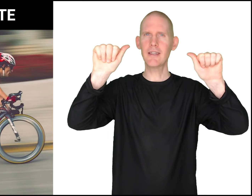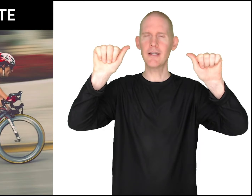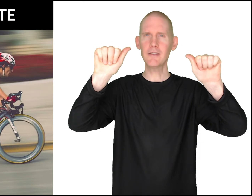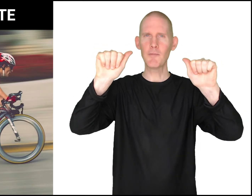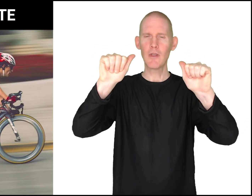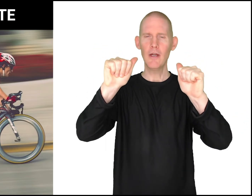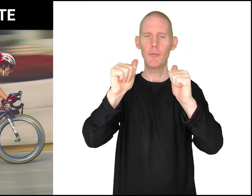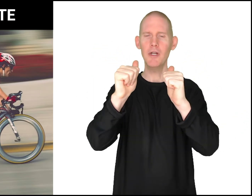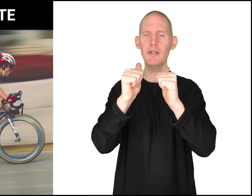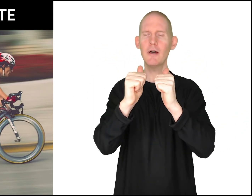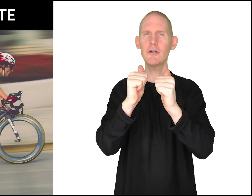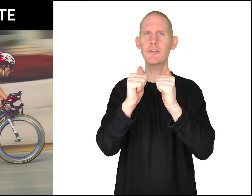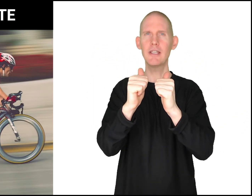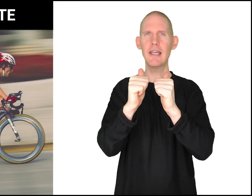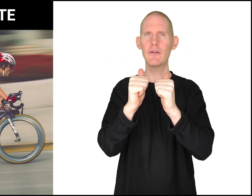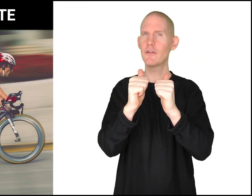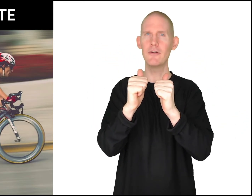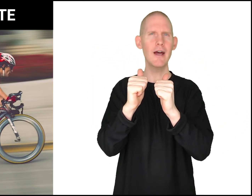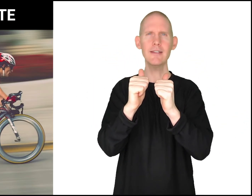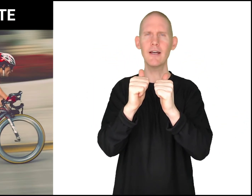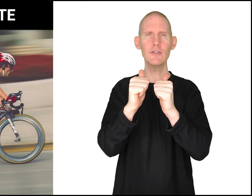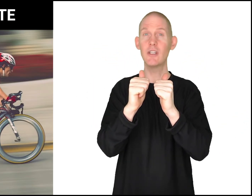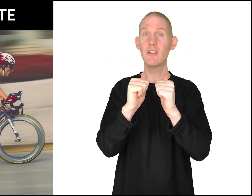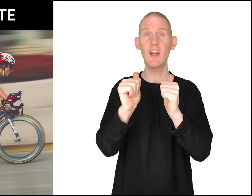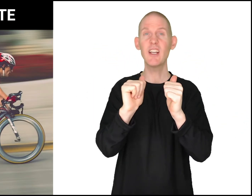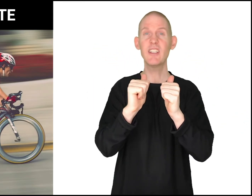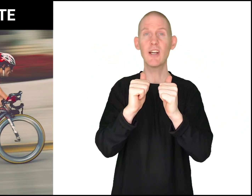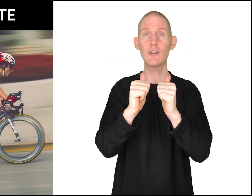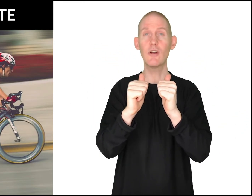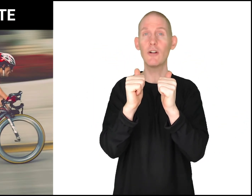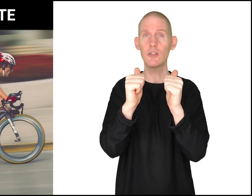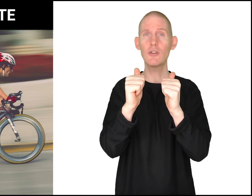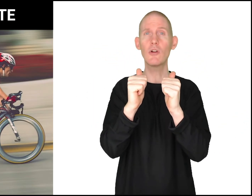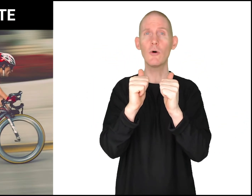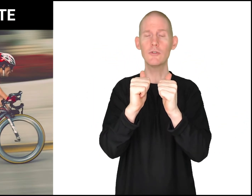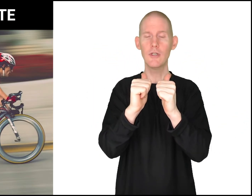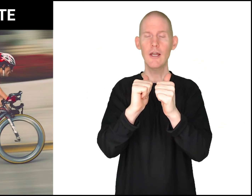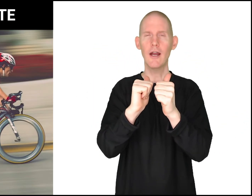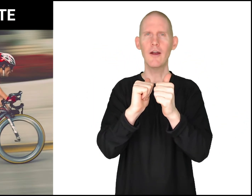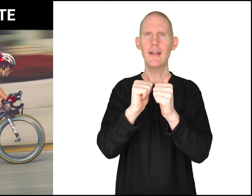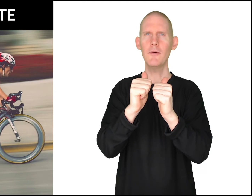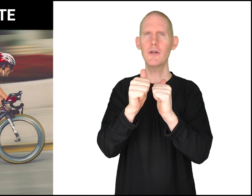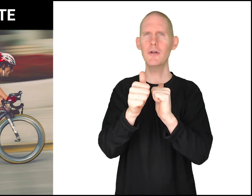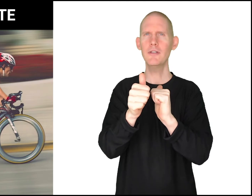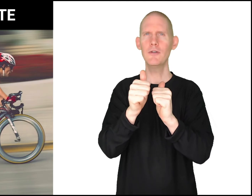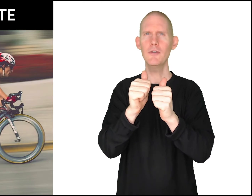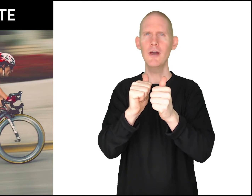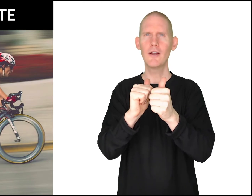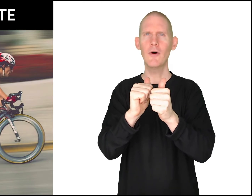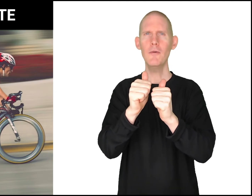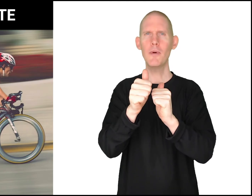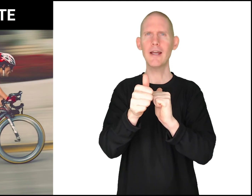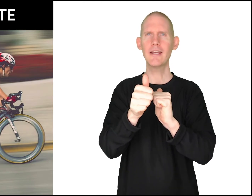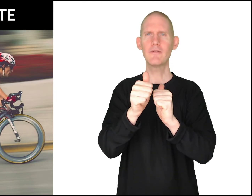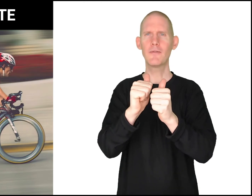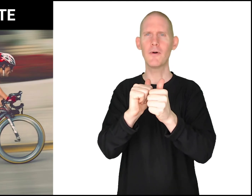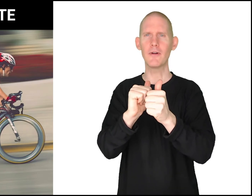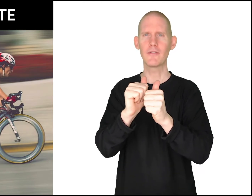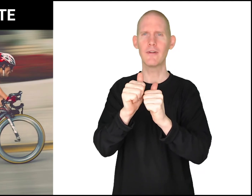this. Bring the knuckles together. They're not touching. They're not going to touch at all, just close. All right, now we're going to go back and forth. All